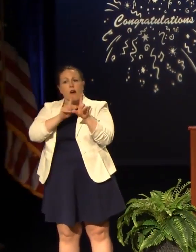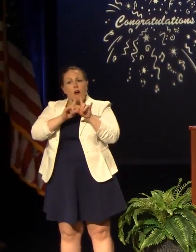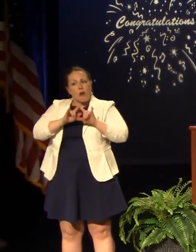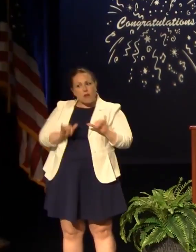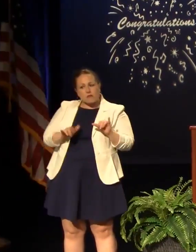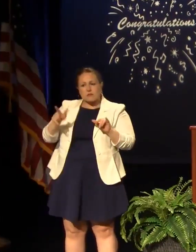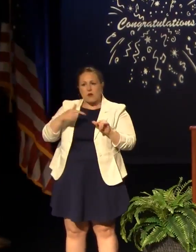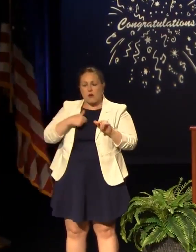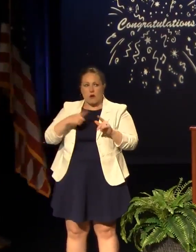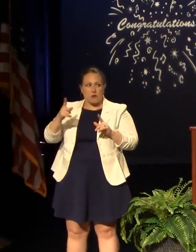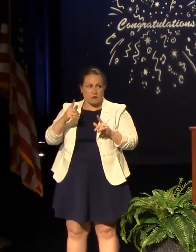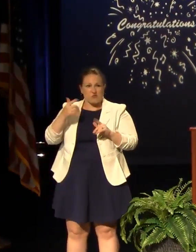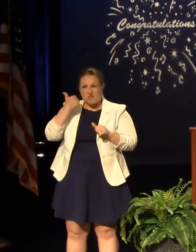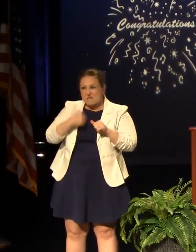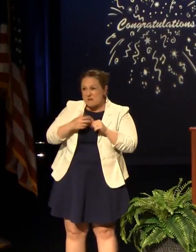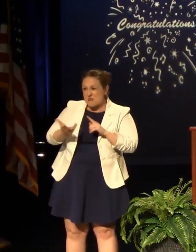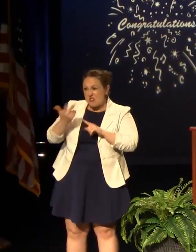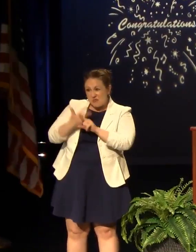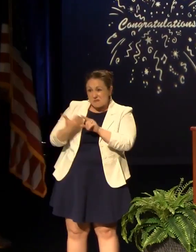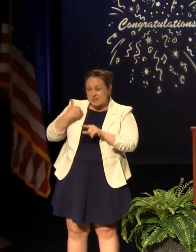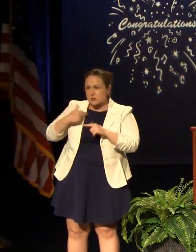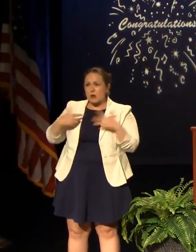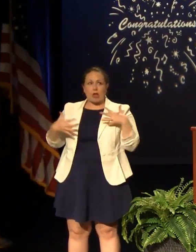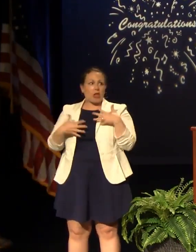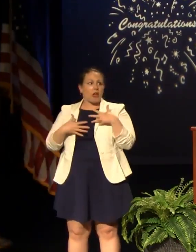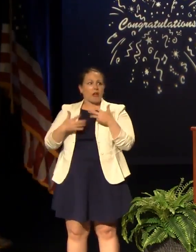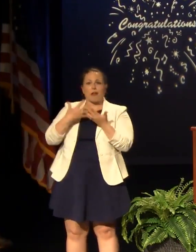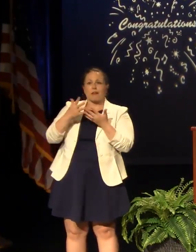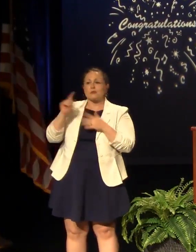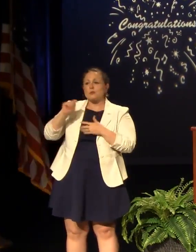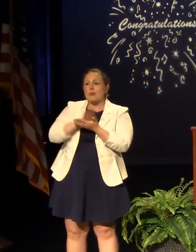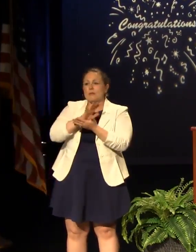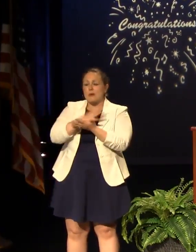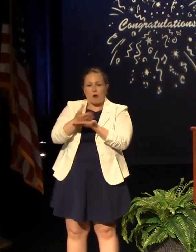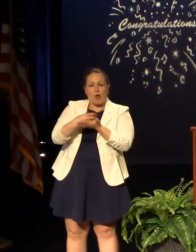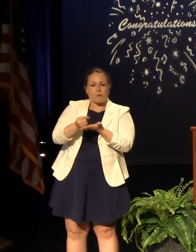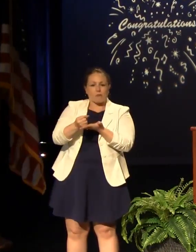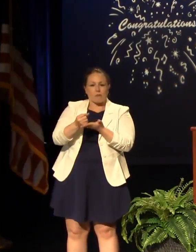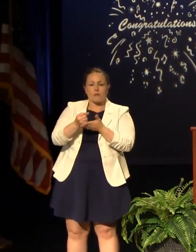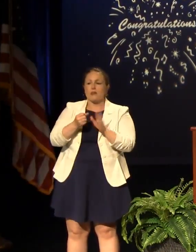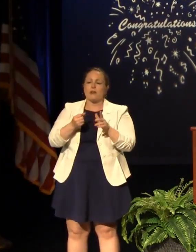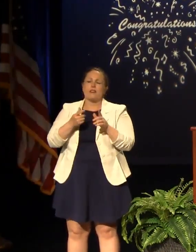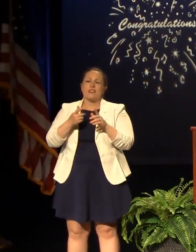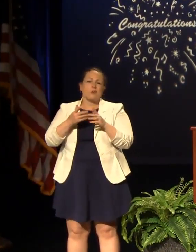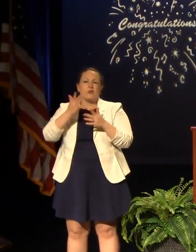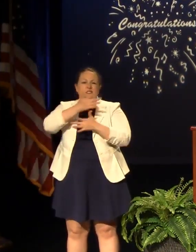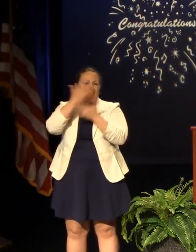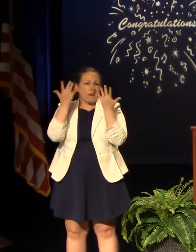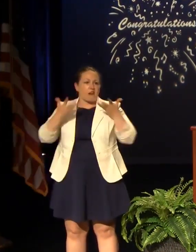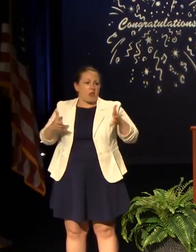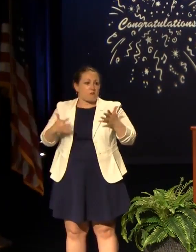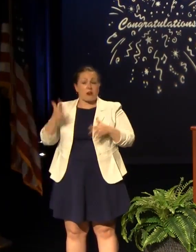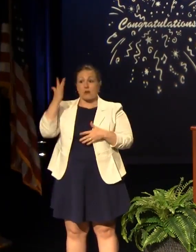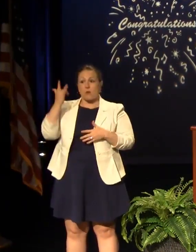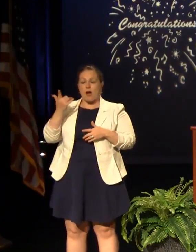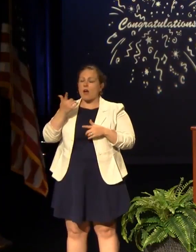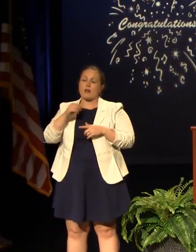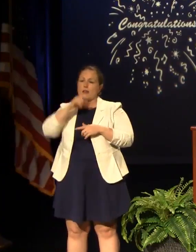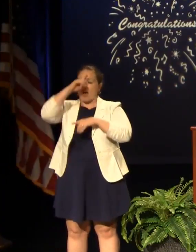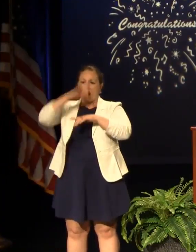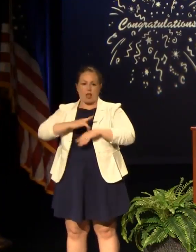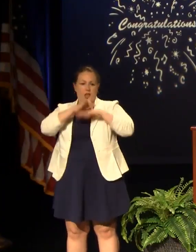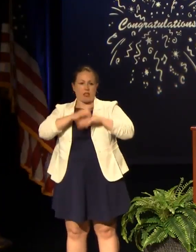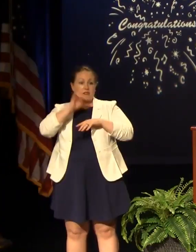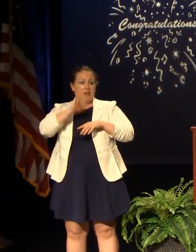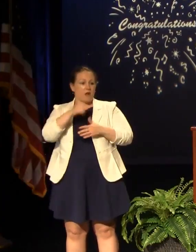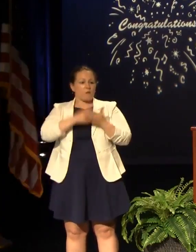possibility of running out of toilet paper. That's because we should not dwell. We should not dwell on what we have lost, but rather we should